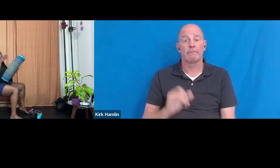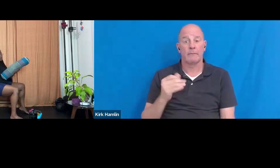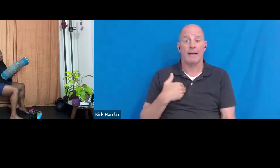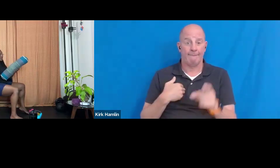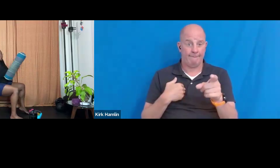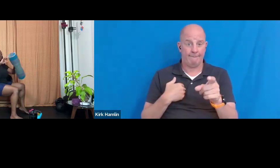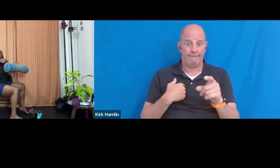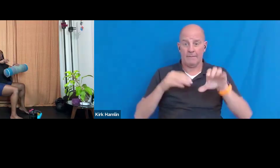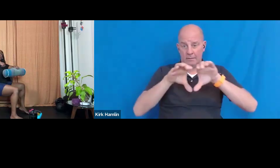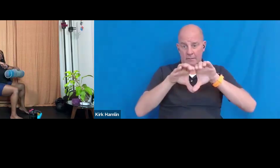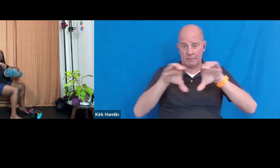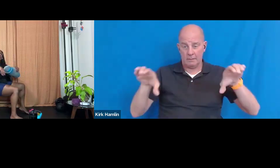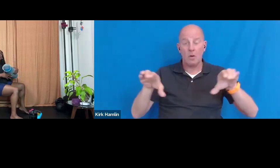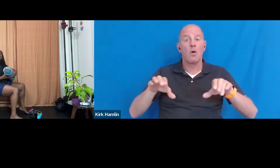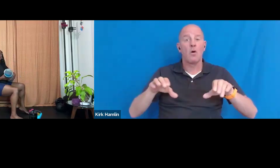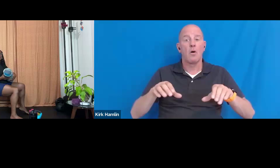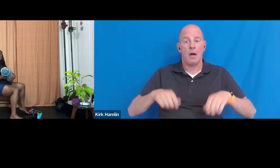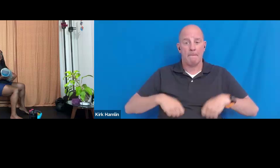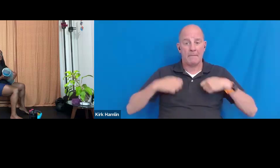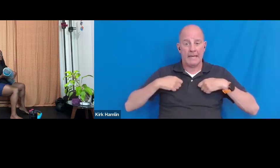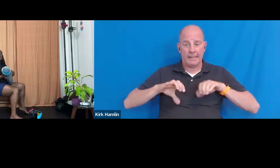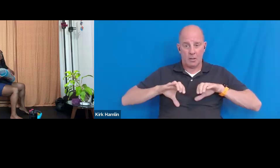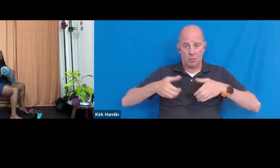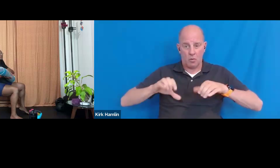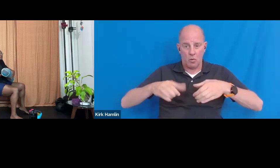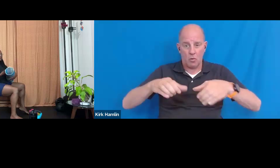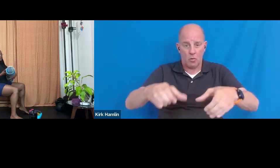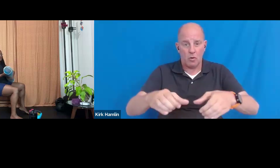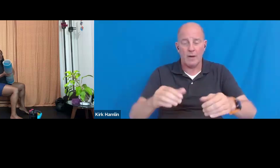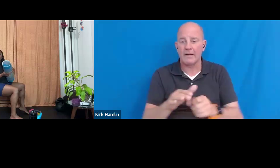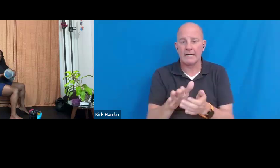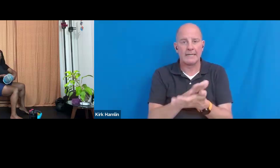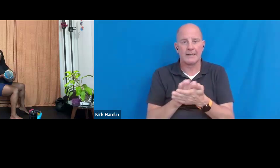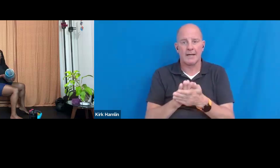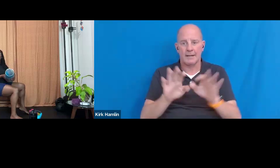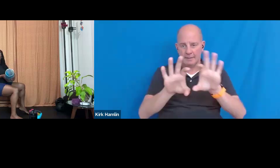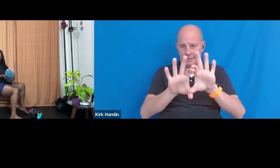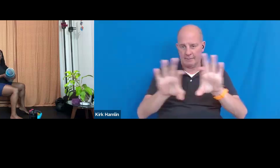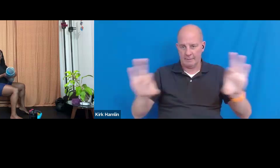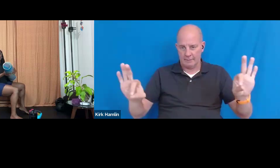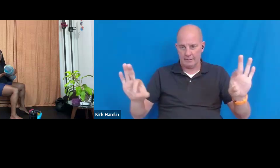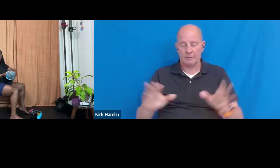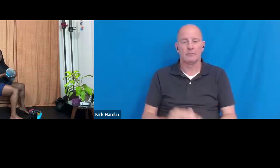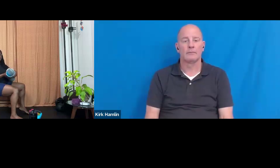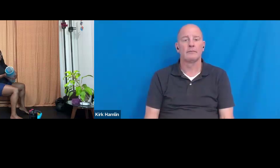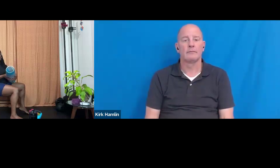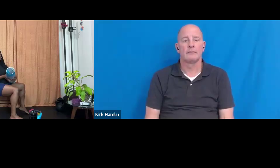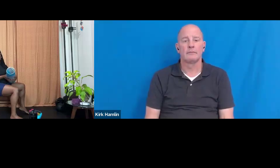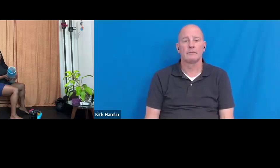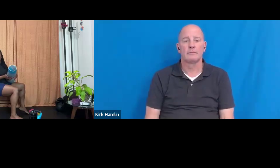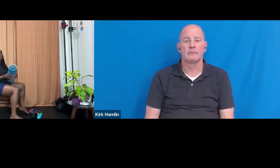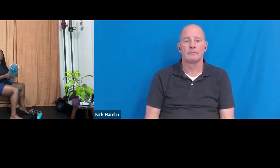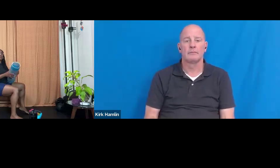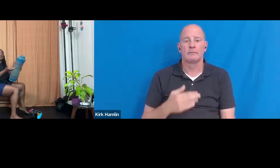have the blanket, roll up the blanket so it's in a nice cylindrical form, like a rolled up yoga mat could work too. I have a